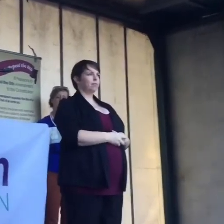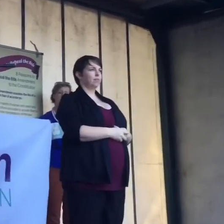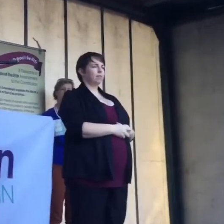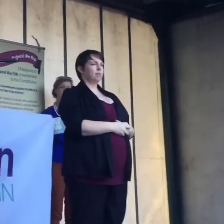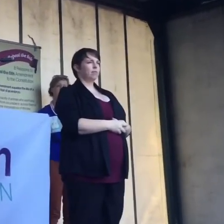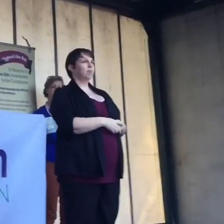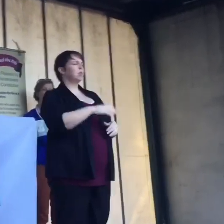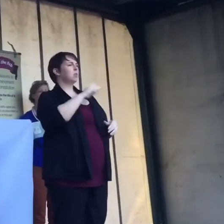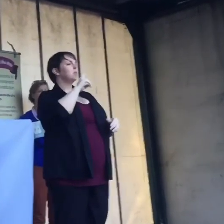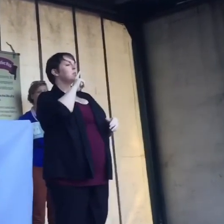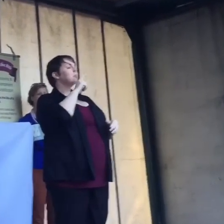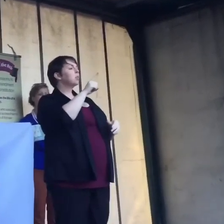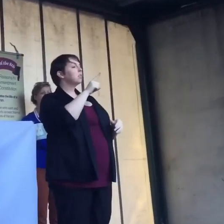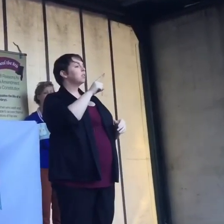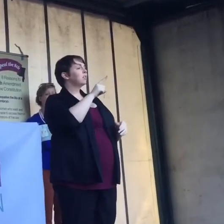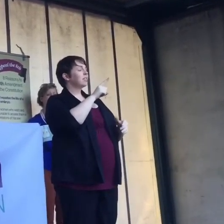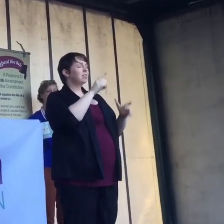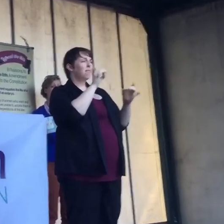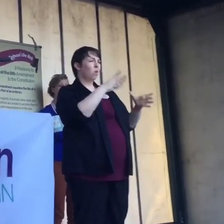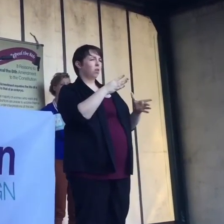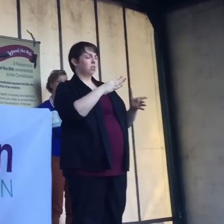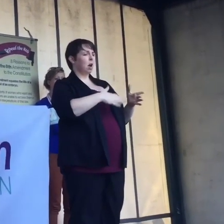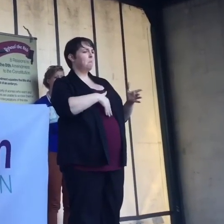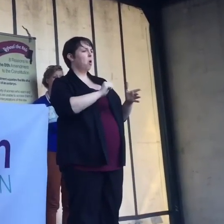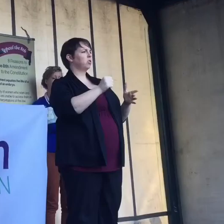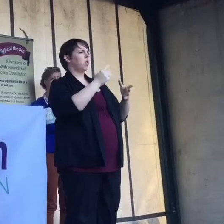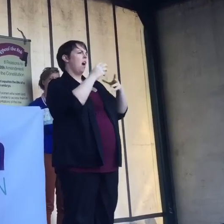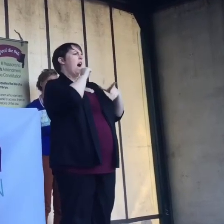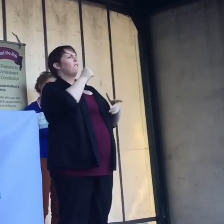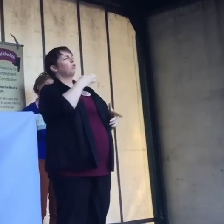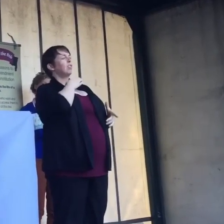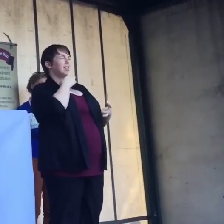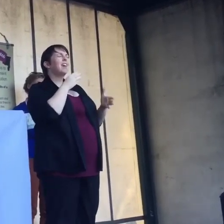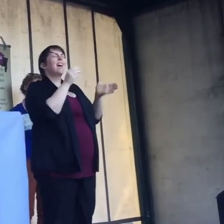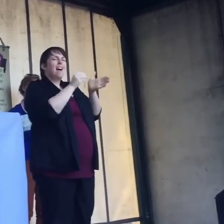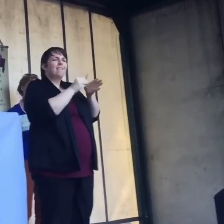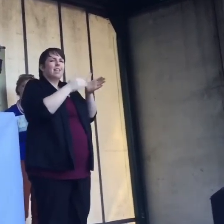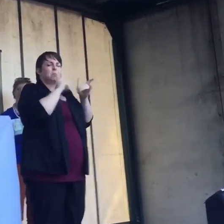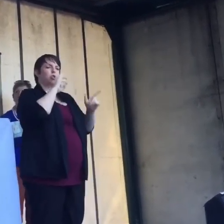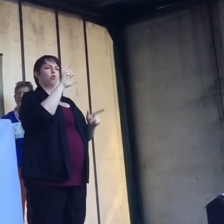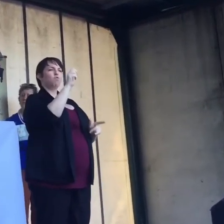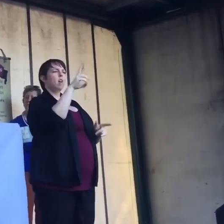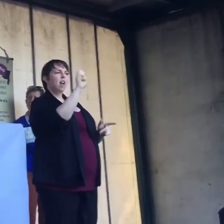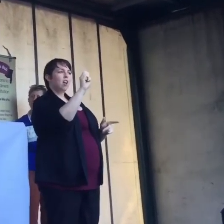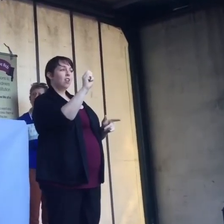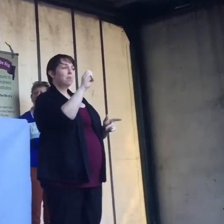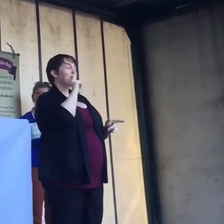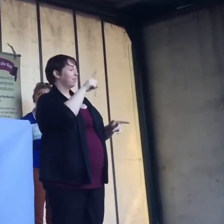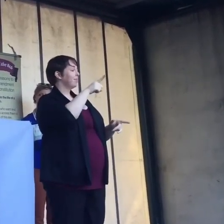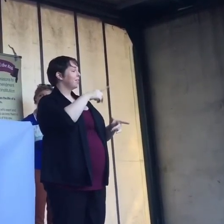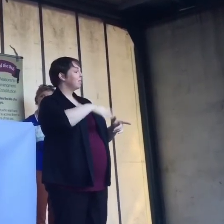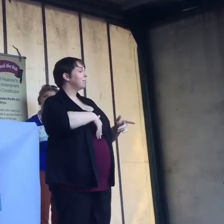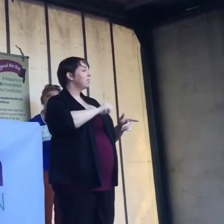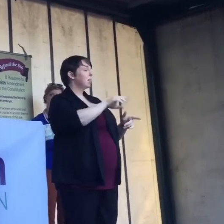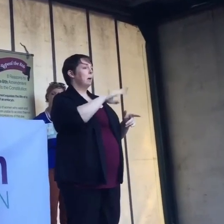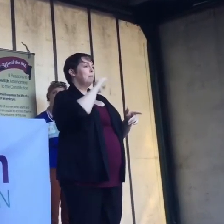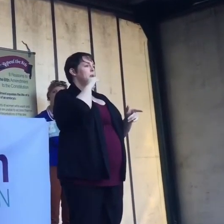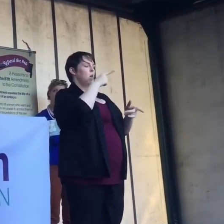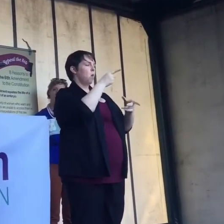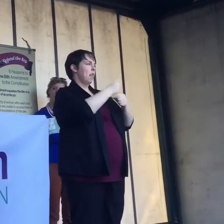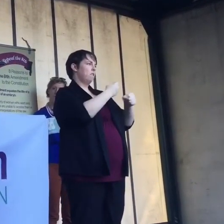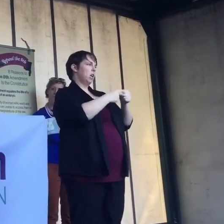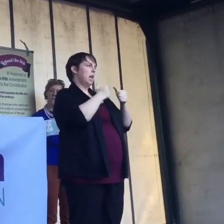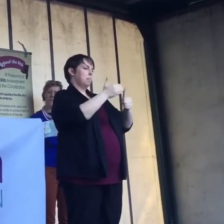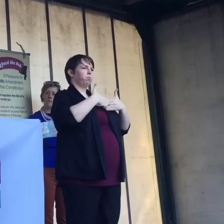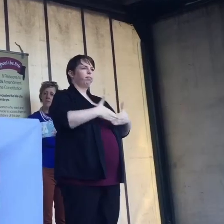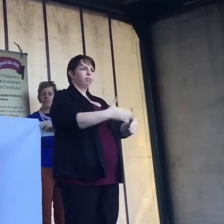That doesn't mean there are no complications, but they are rare. And for your information, they do not include infertility,